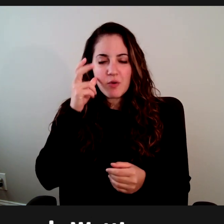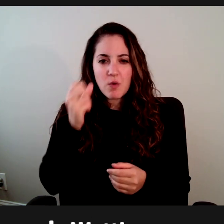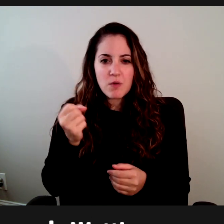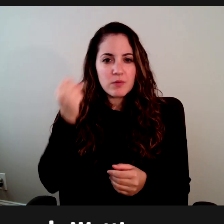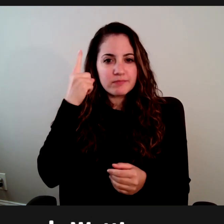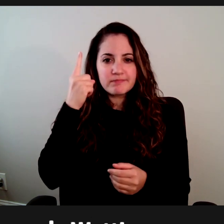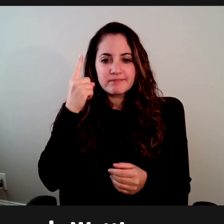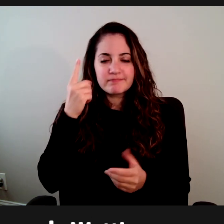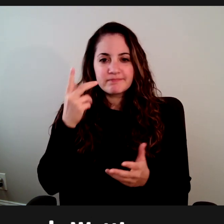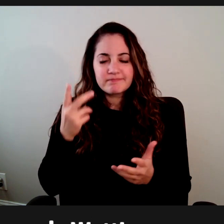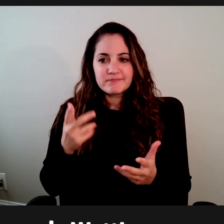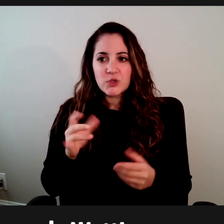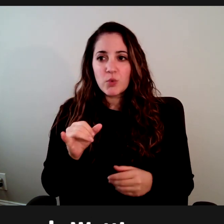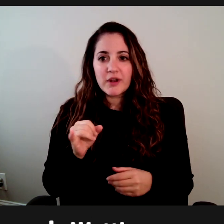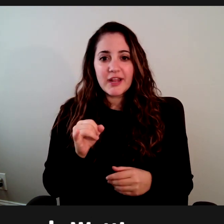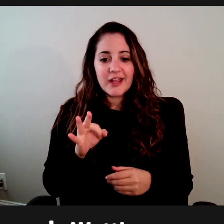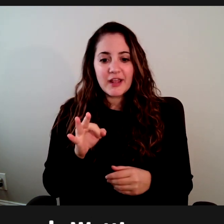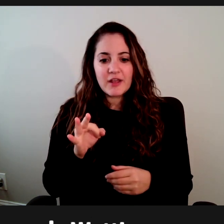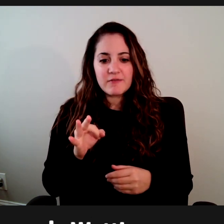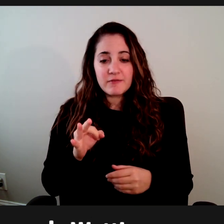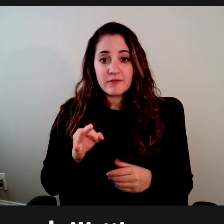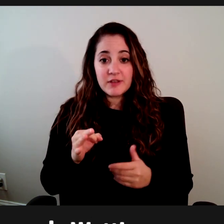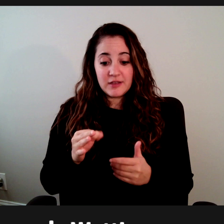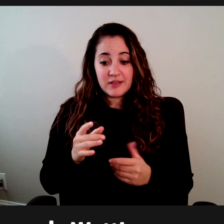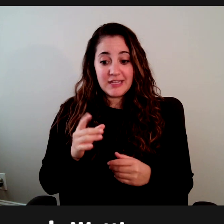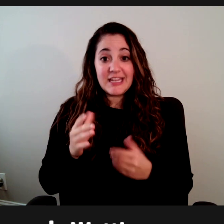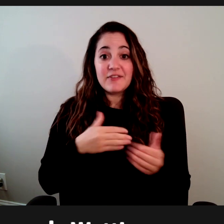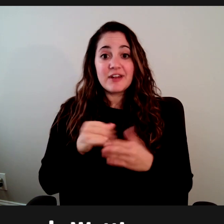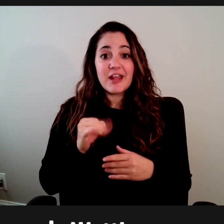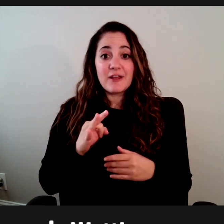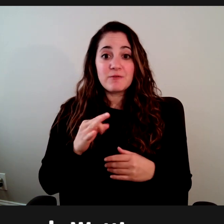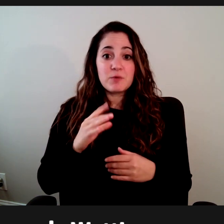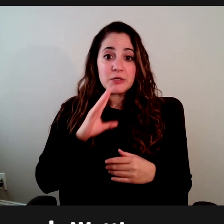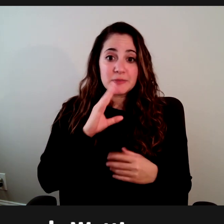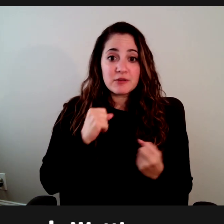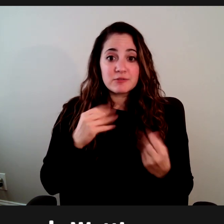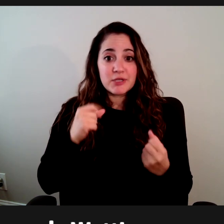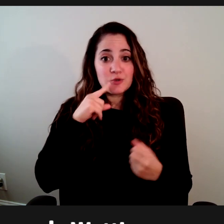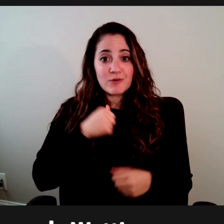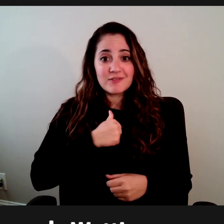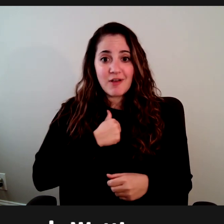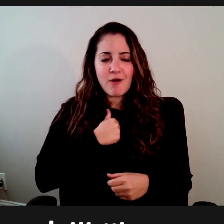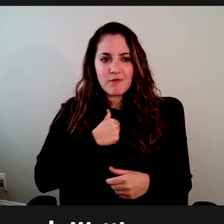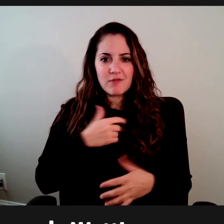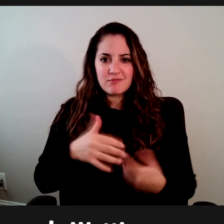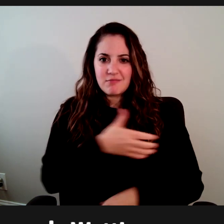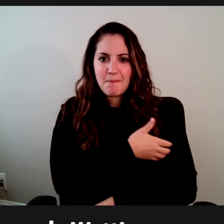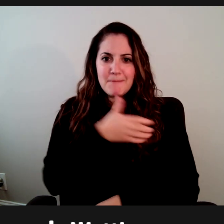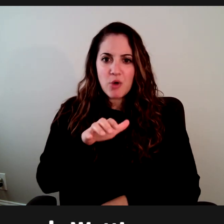heard or listened to by somebody else, or if there's a part of us speaking within ourselves to ourselves, that is